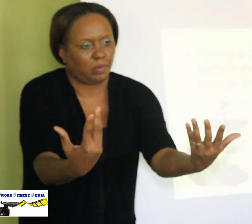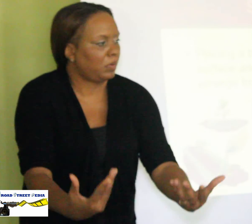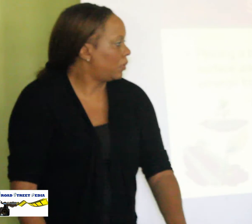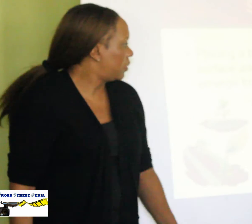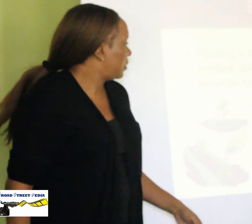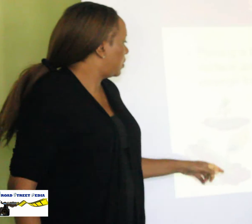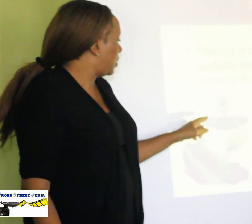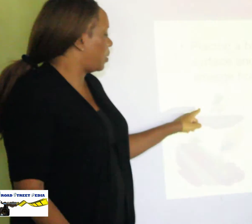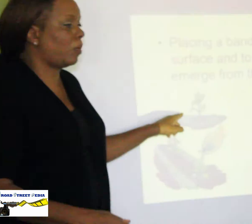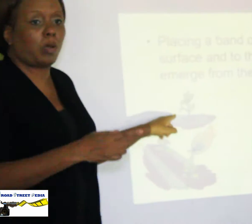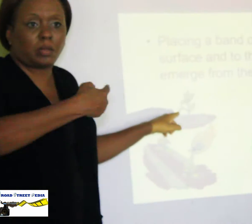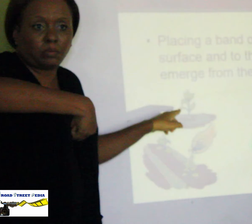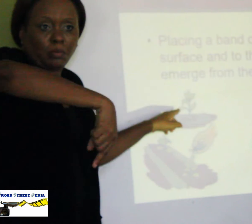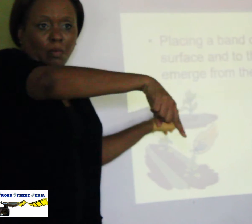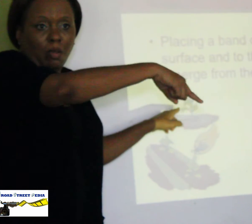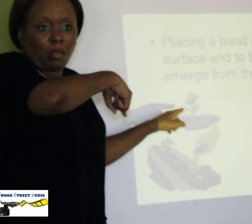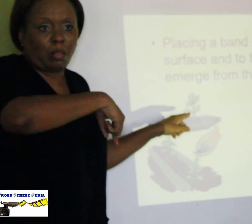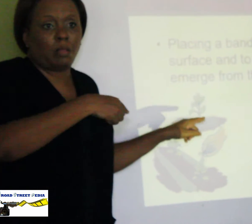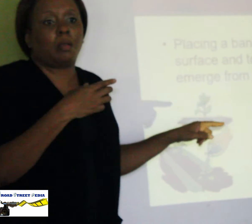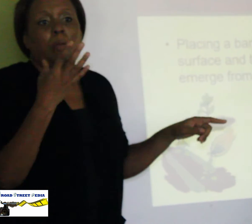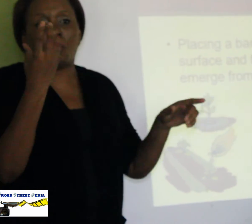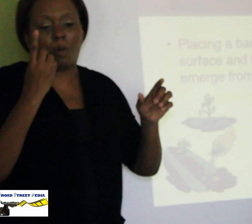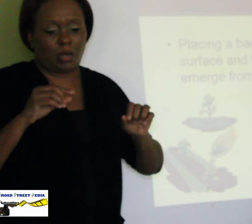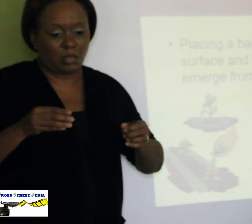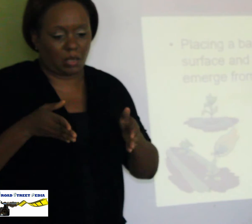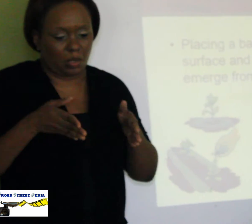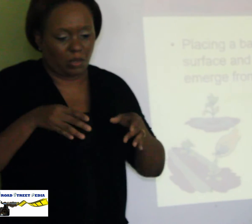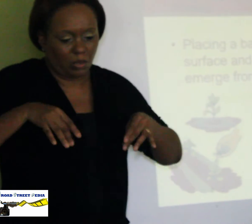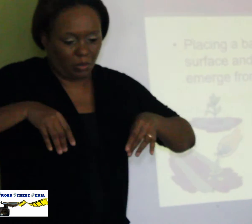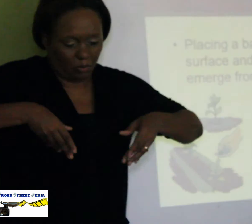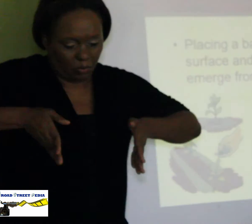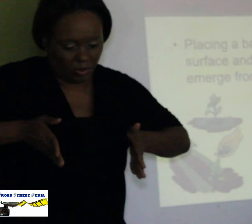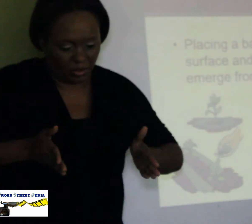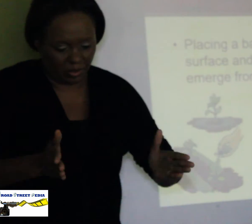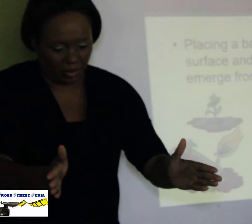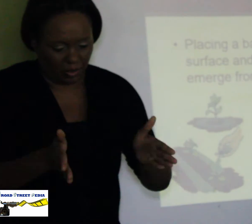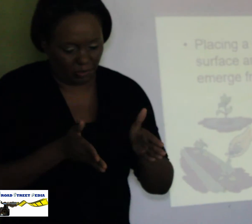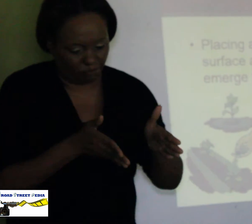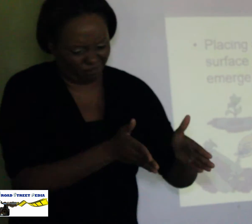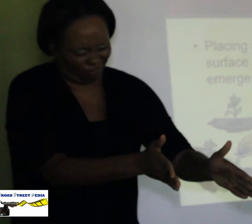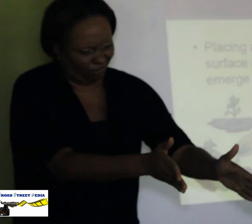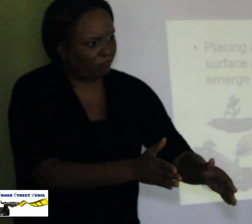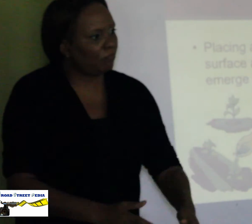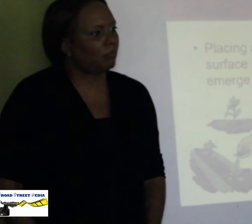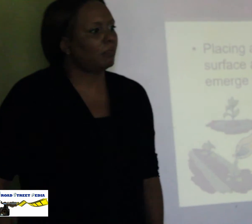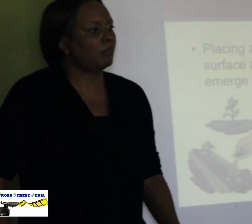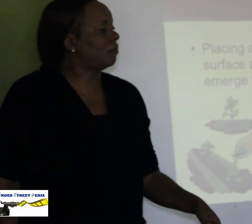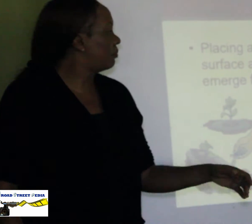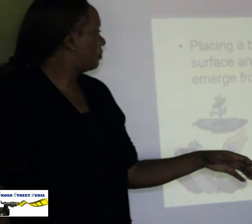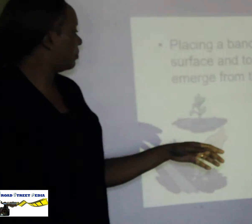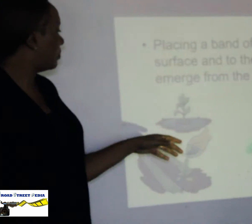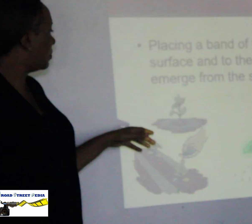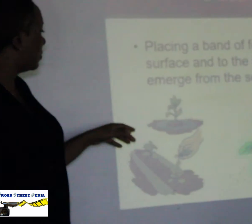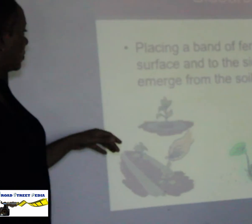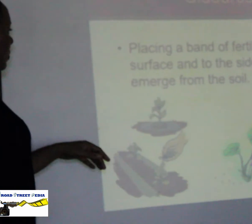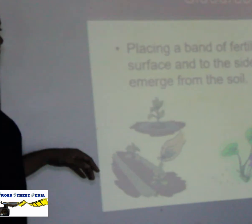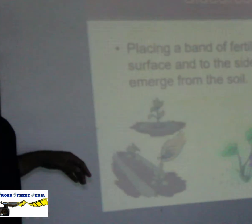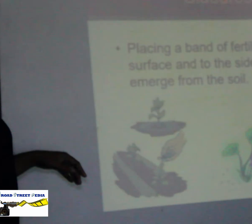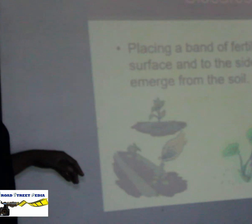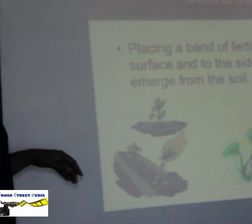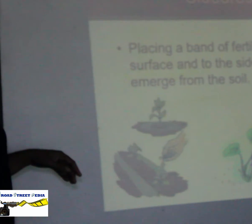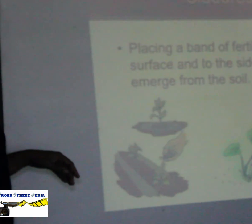one is a band, and one is a line method. Okay, next slide. Right. The fertilizers can